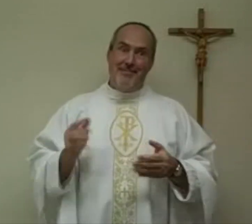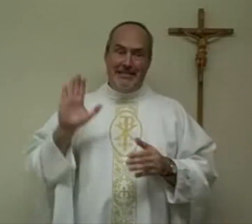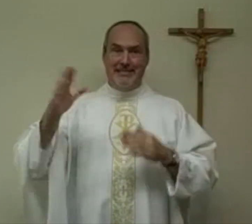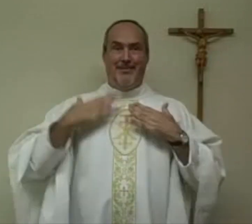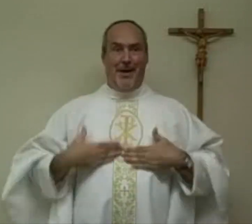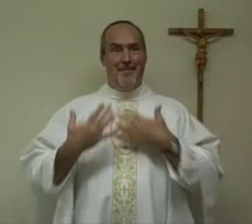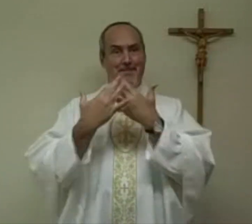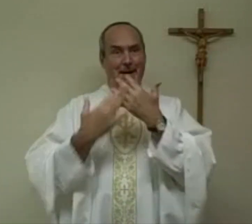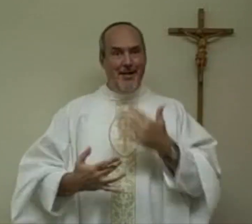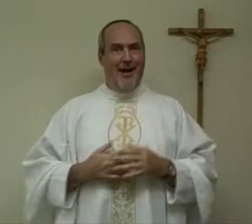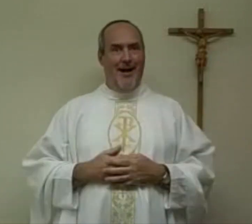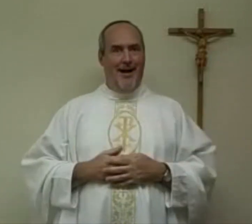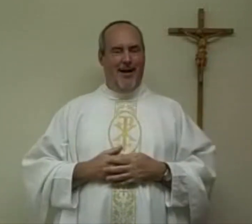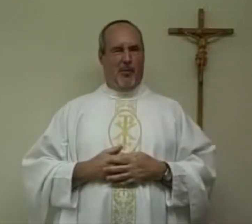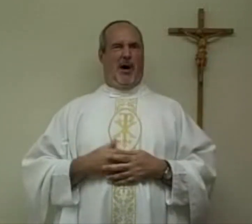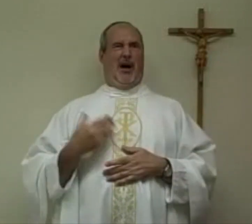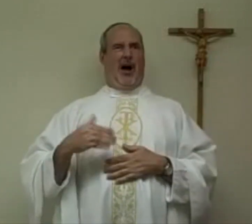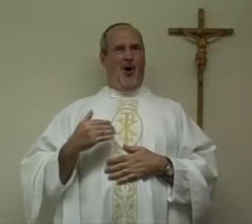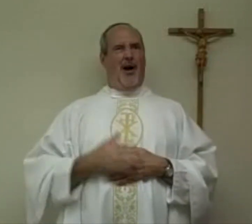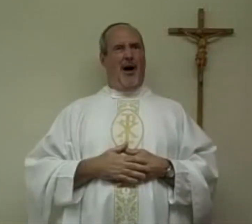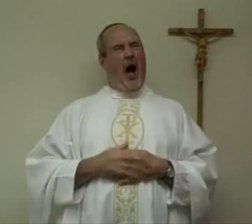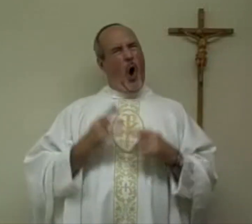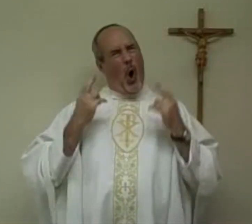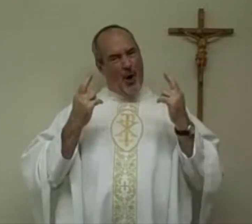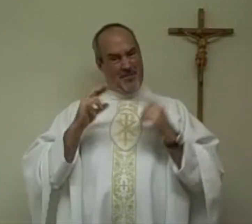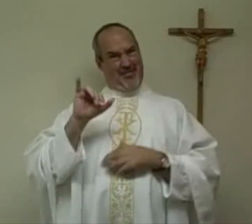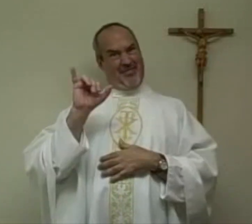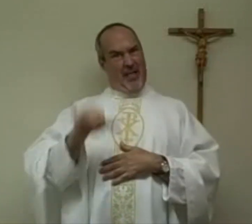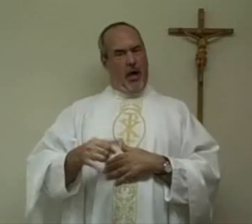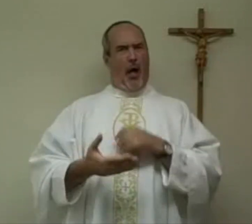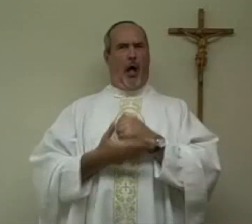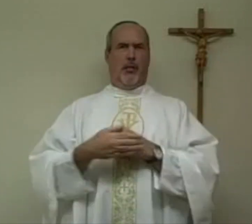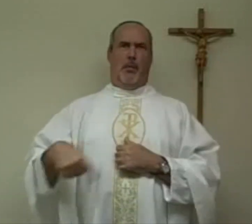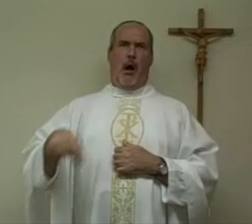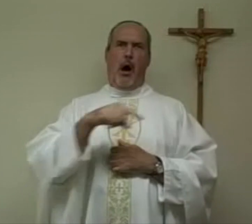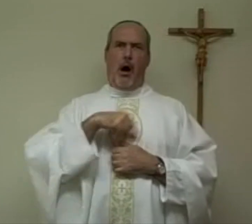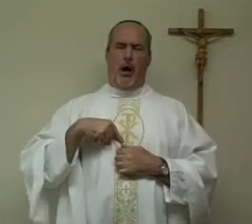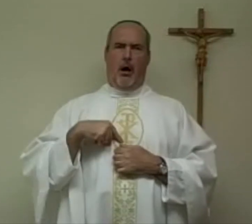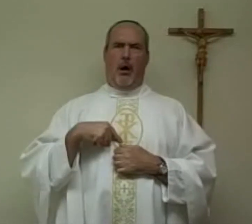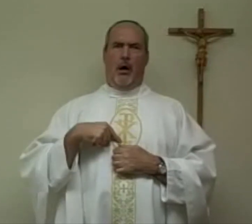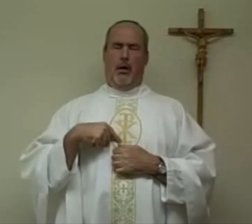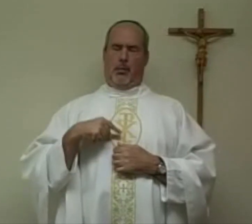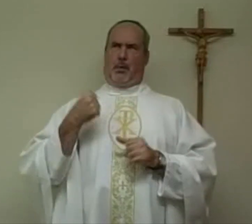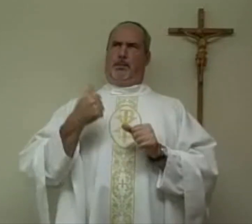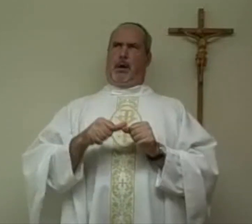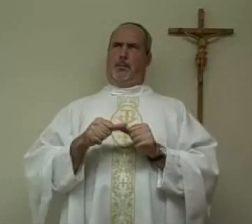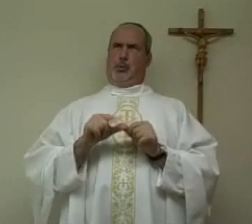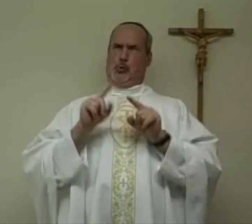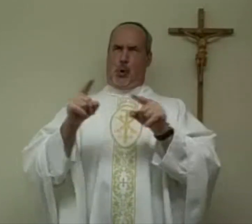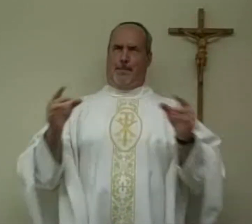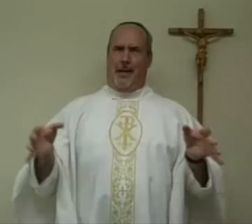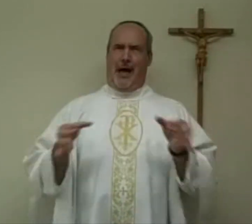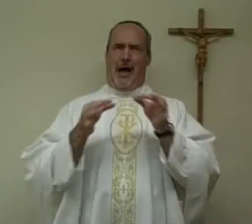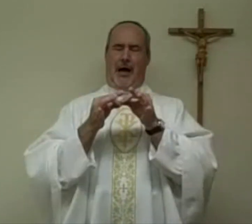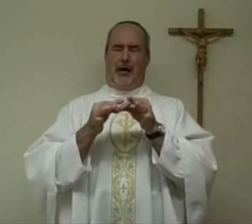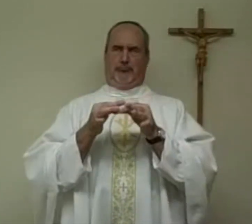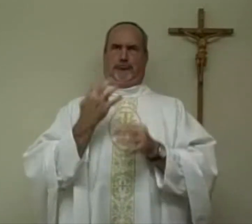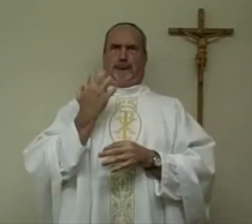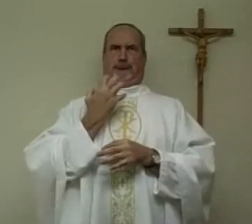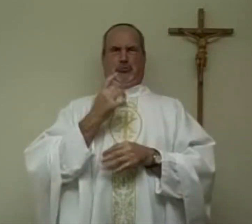that, yes, this is the body and blood of Jesus we are taking during communion. And I think that that helps us remember